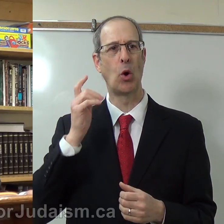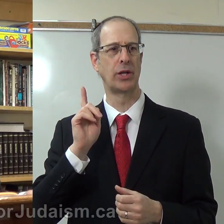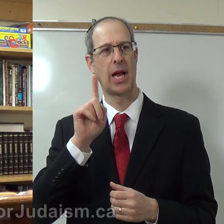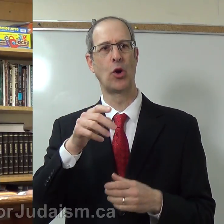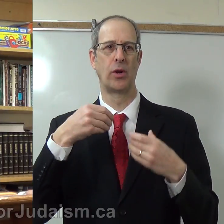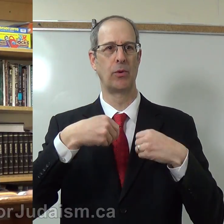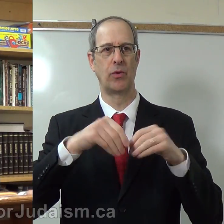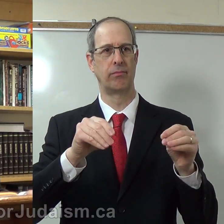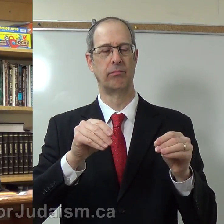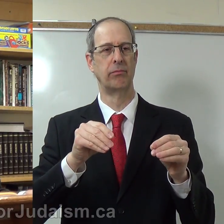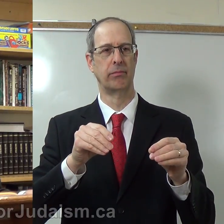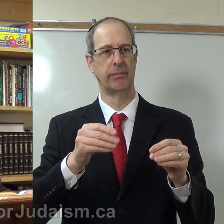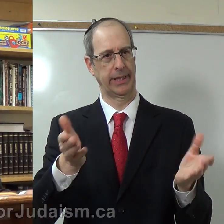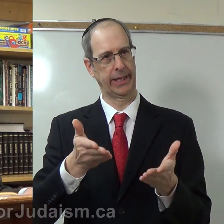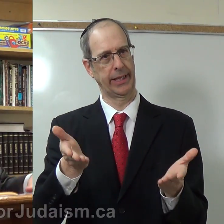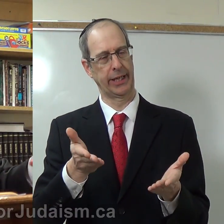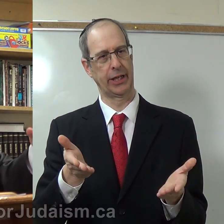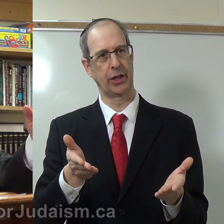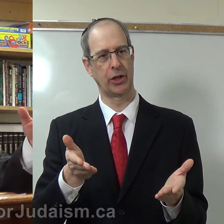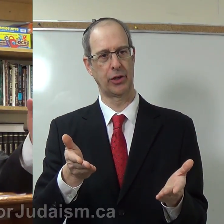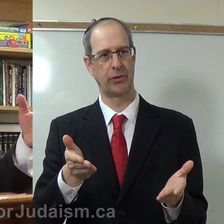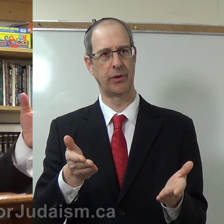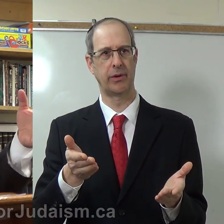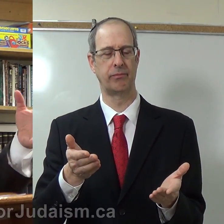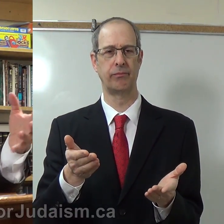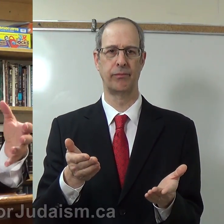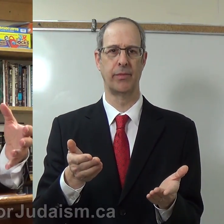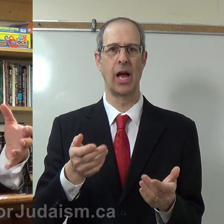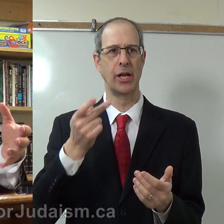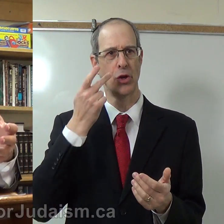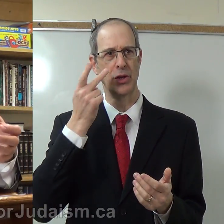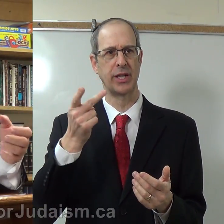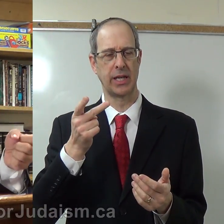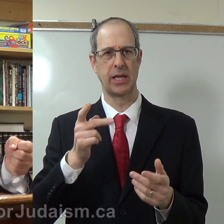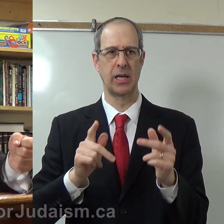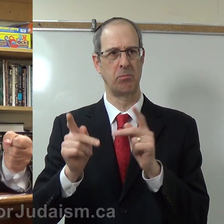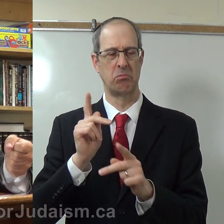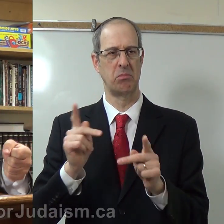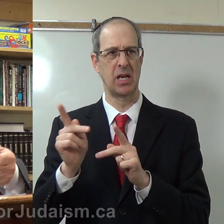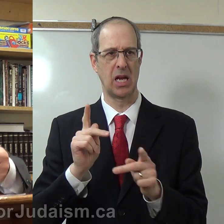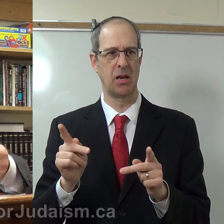supermarket here and you see the people that are